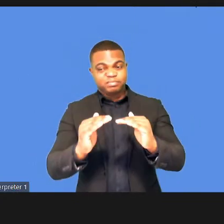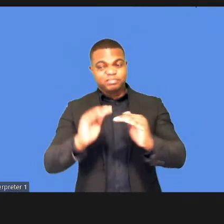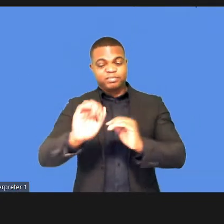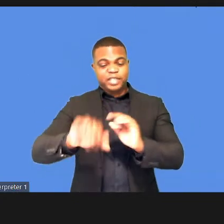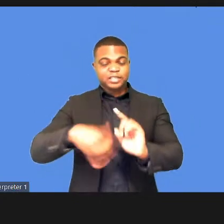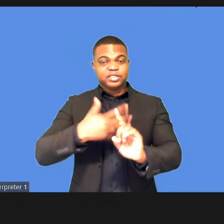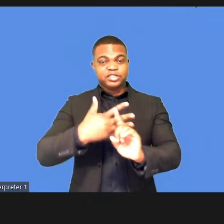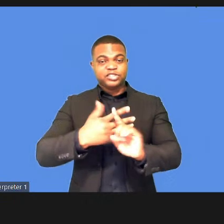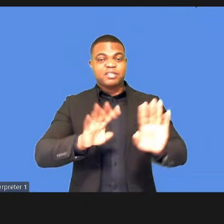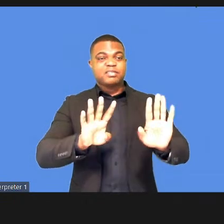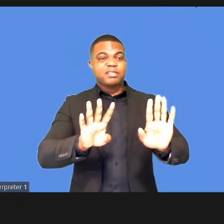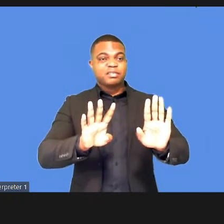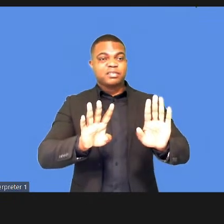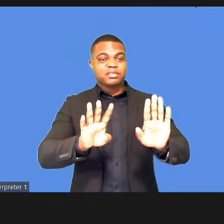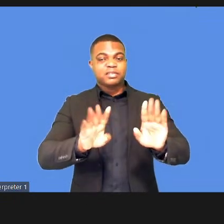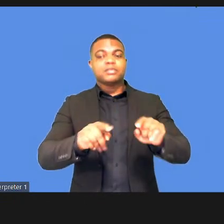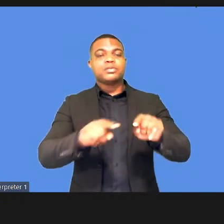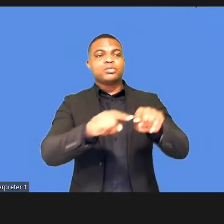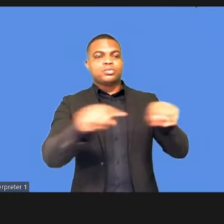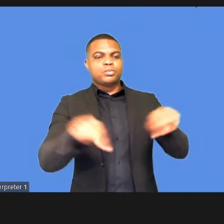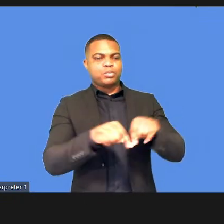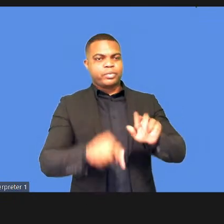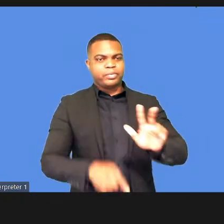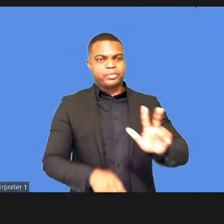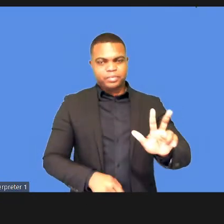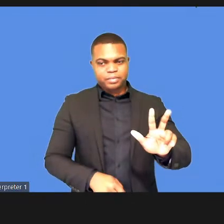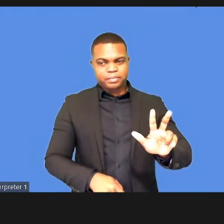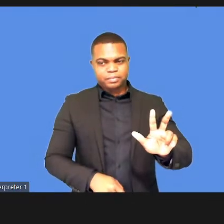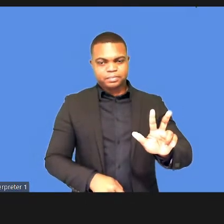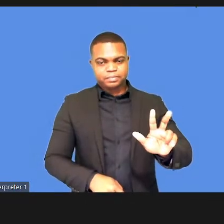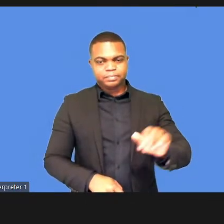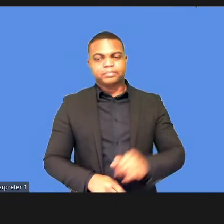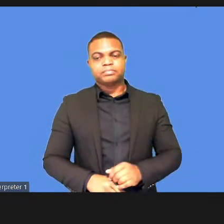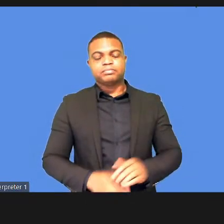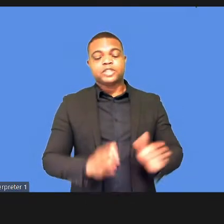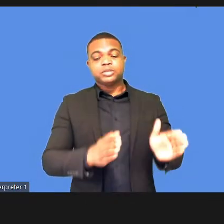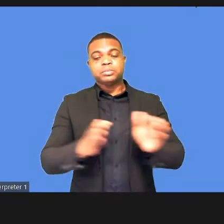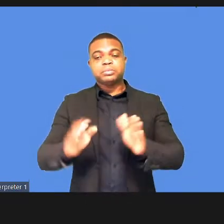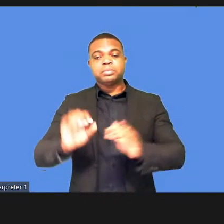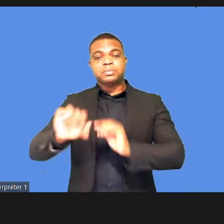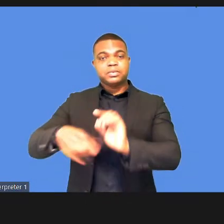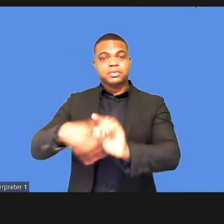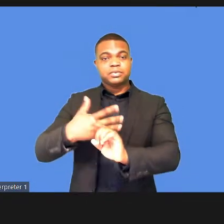sessions are within this conference hall.